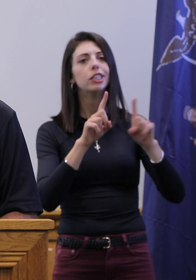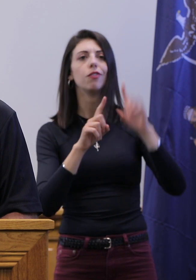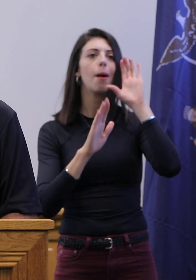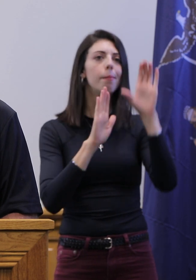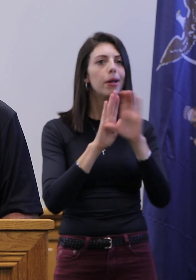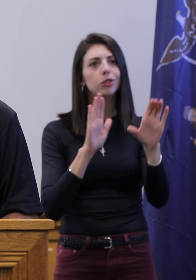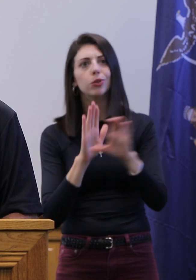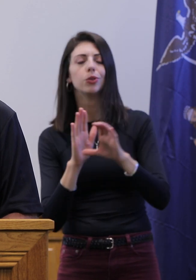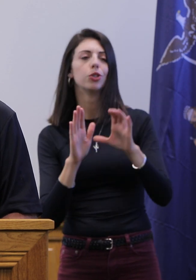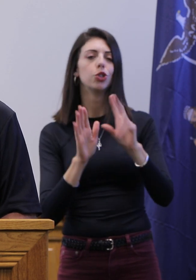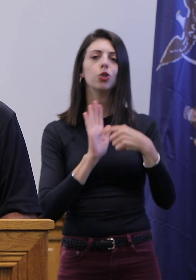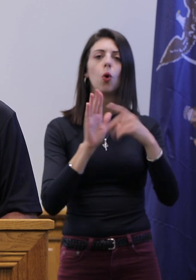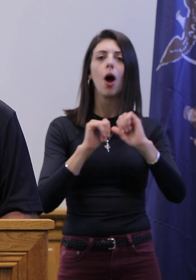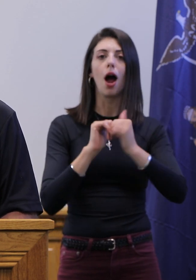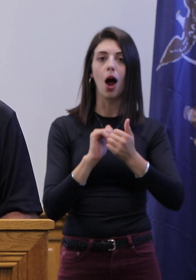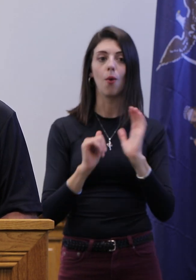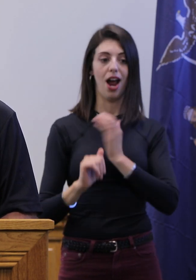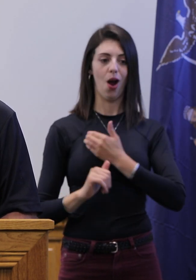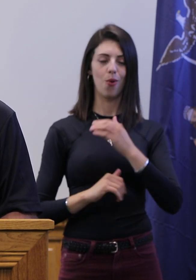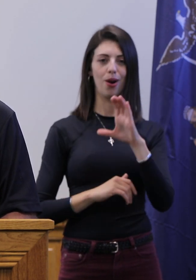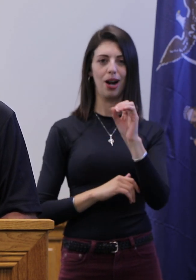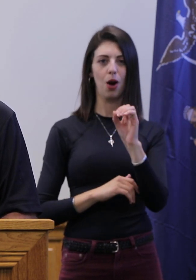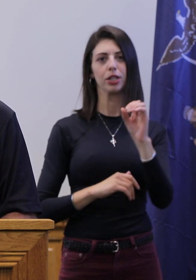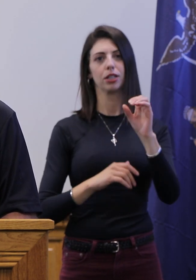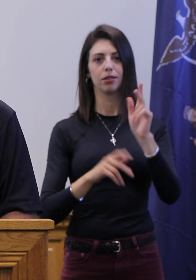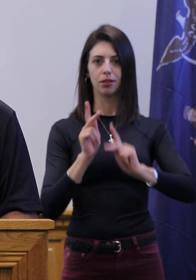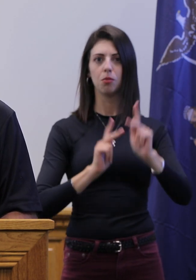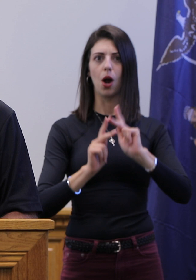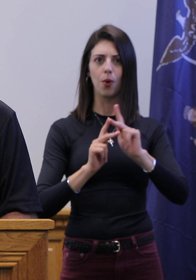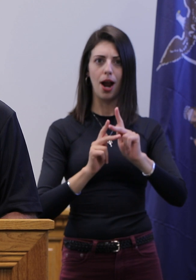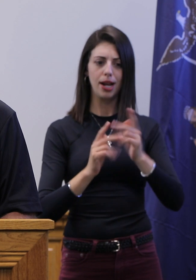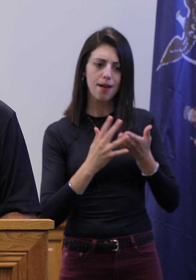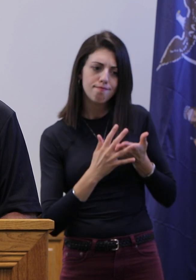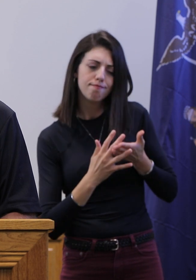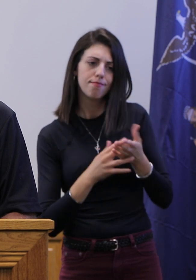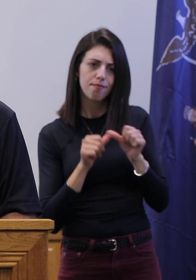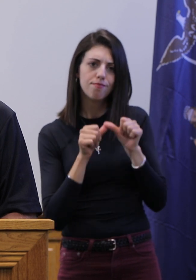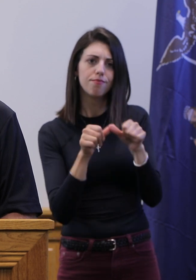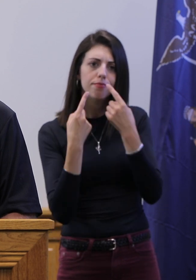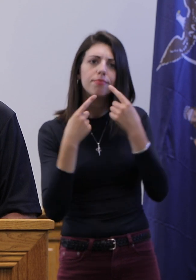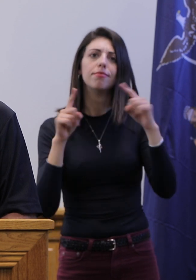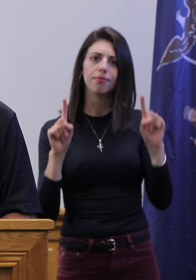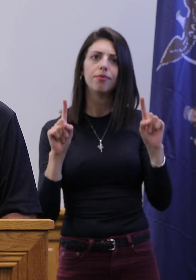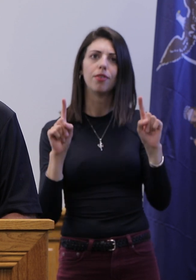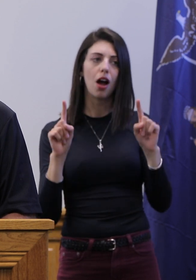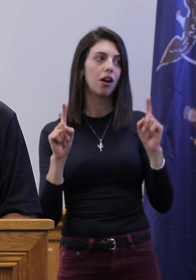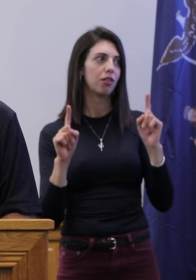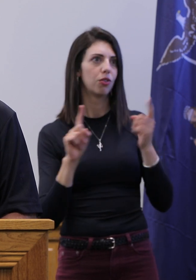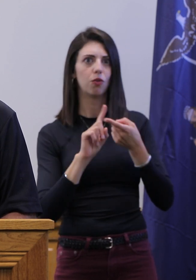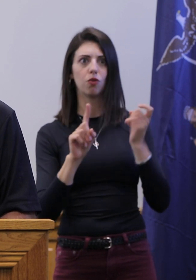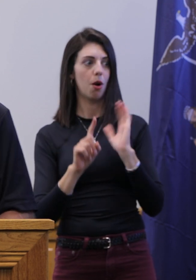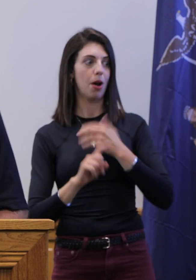county to show how Oswego County residents have persevered over hardship and overcome challenges throughout our history and before